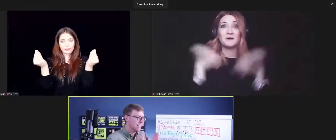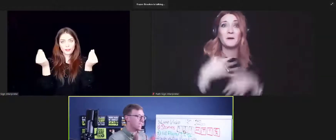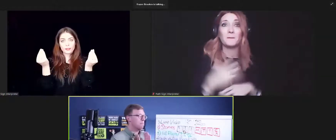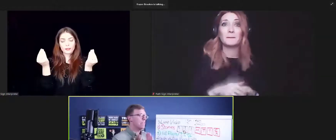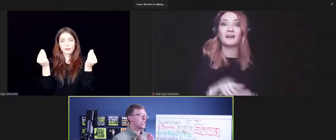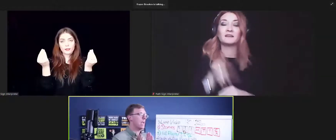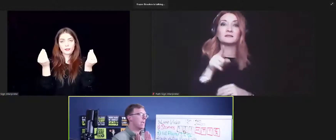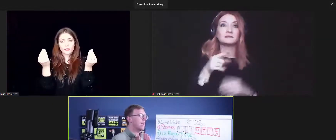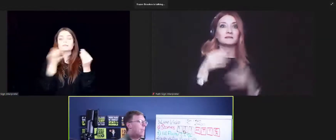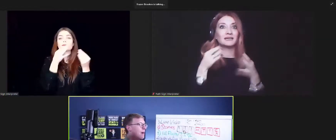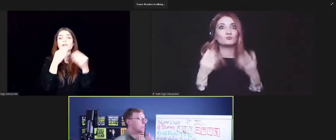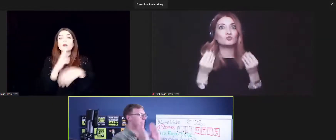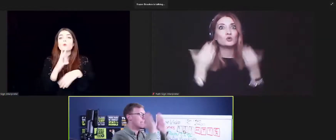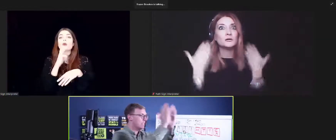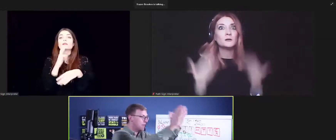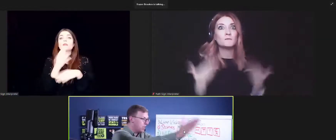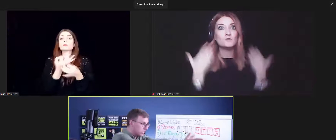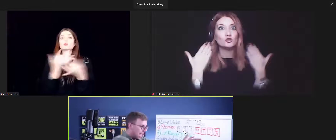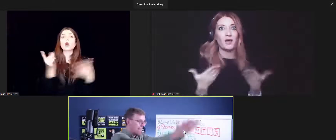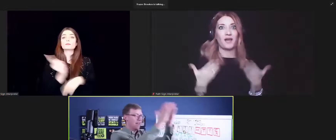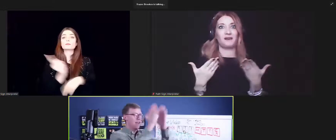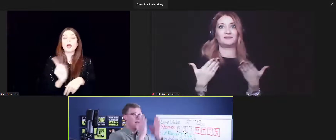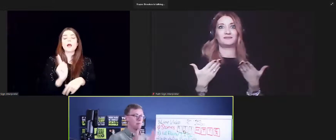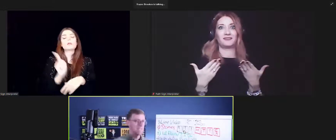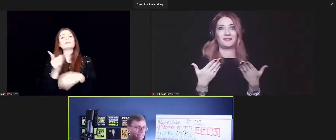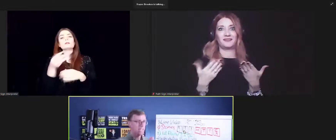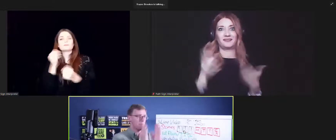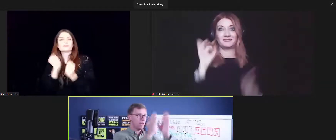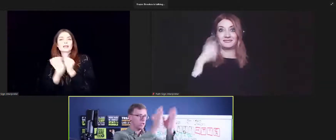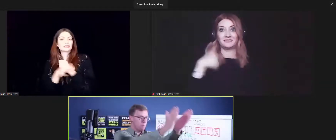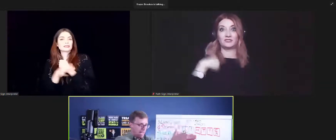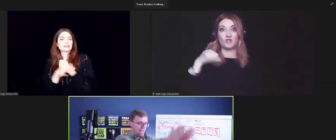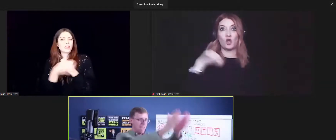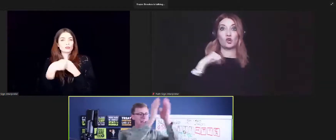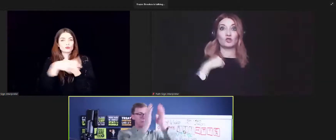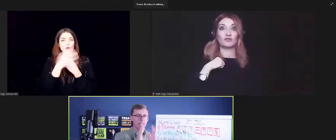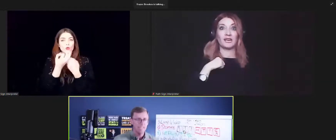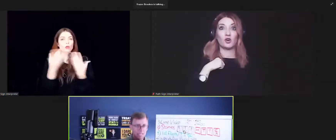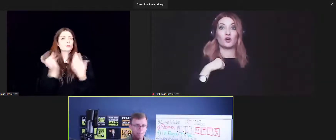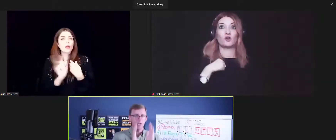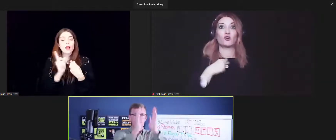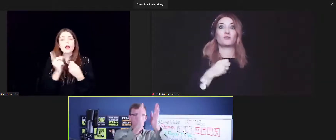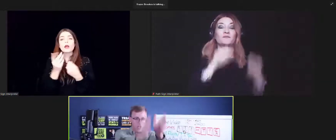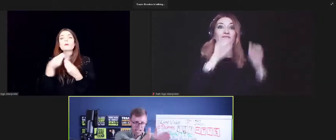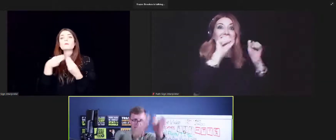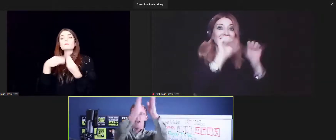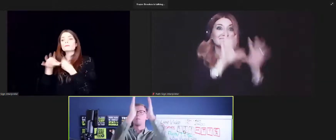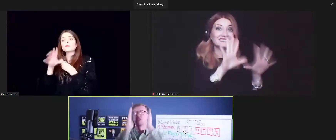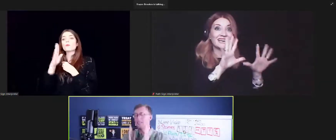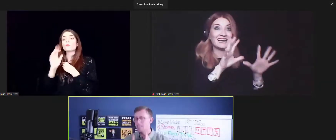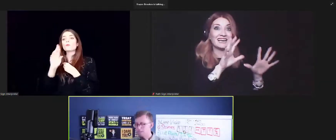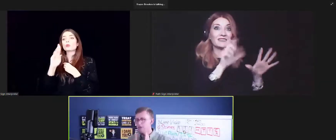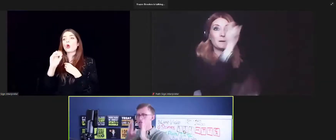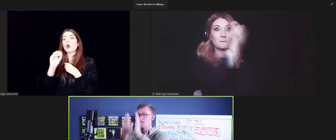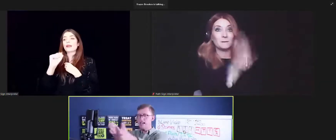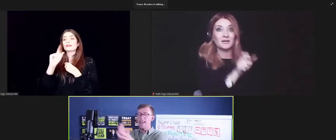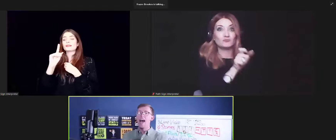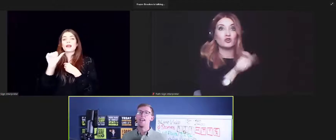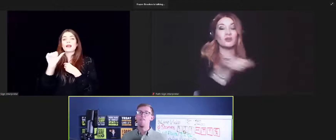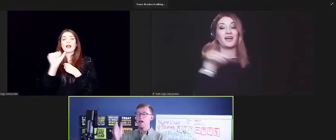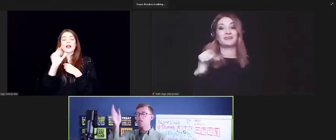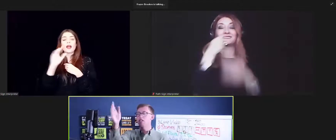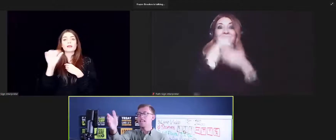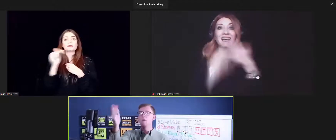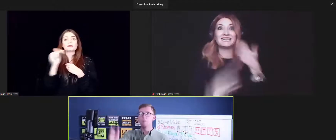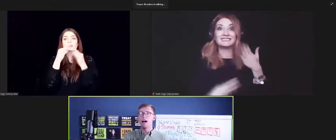it's like me saying, I'm sending it to person A. I'm sending it to person B. I'm sending it to person C. I'm sending it to person D. And